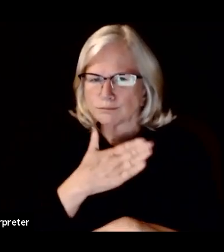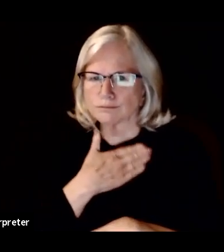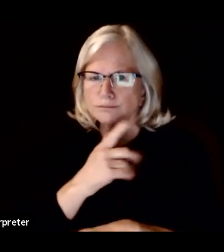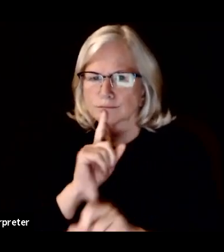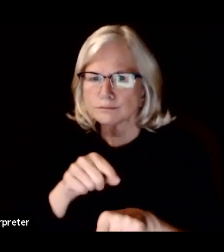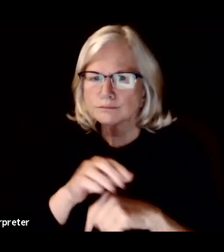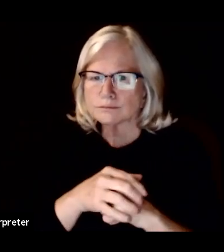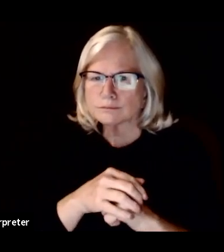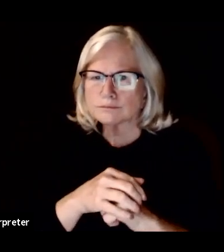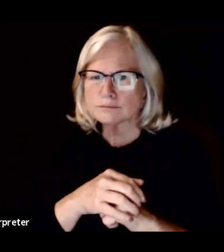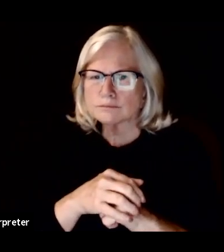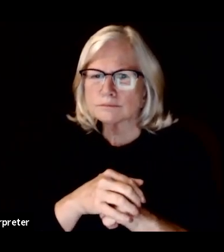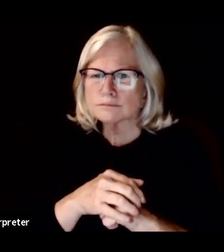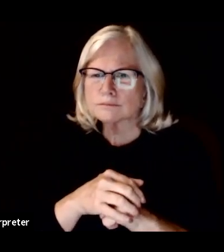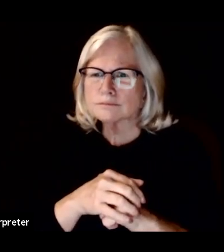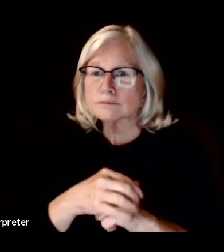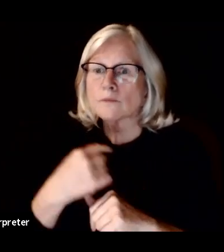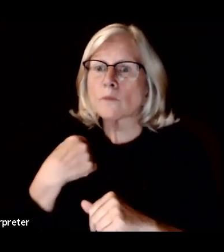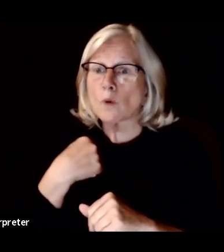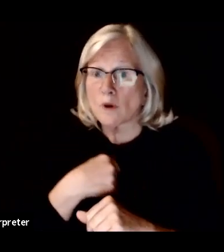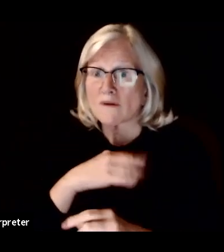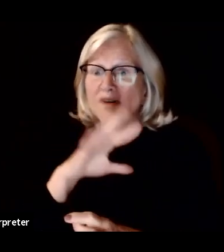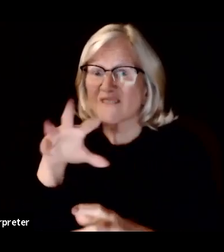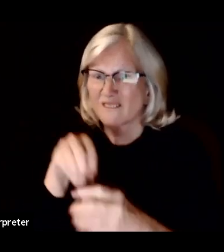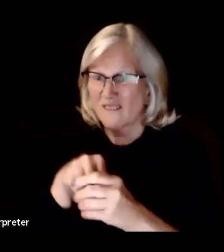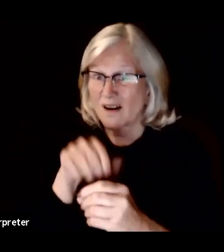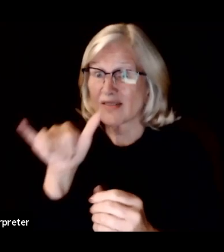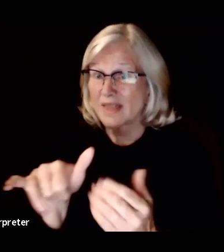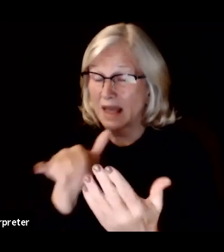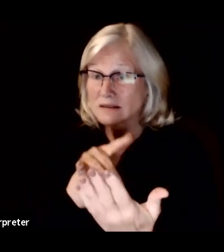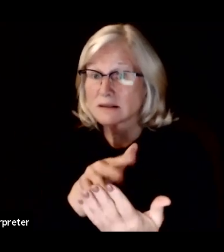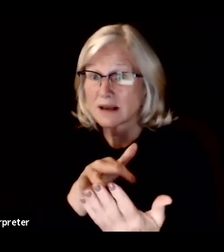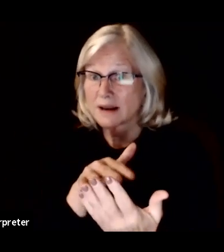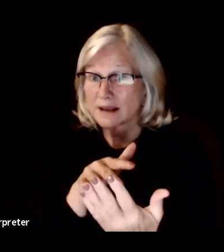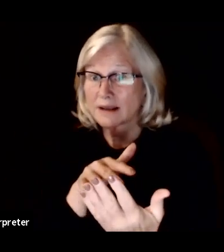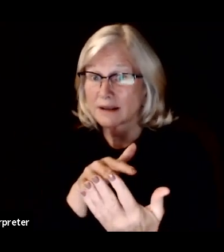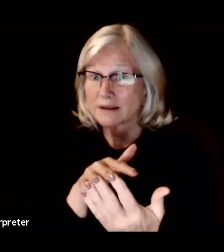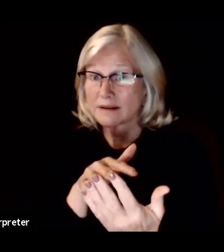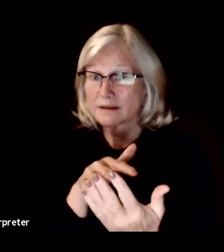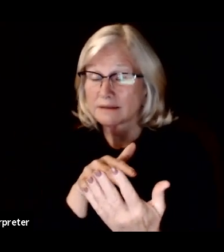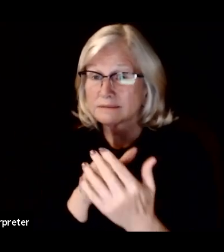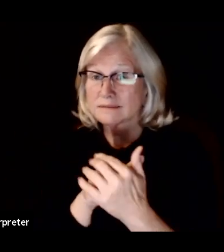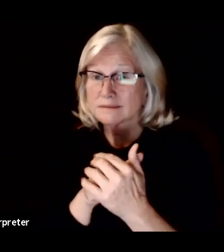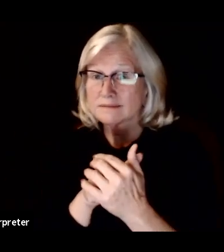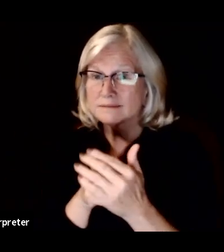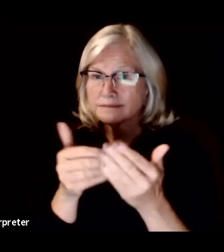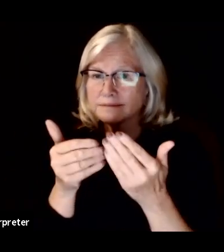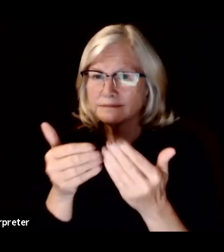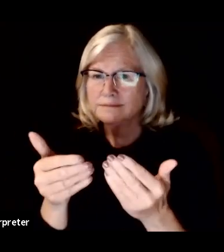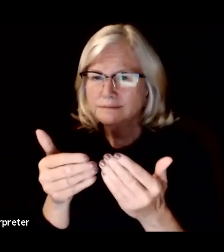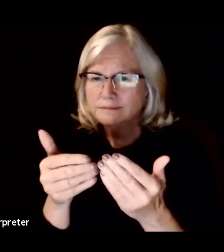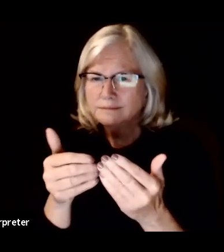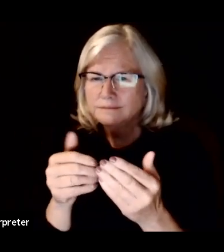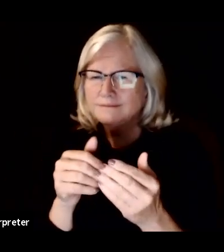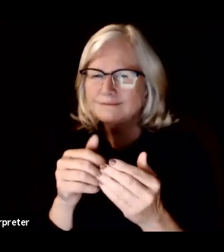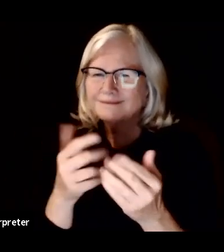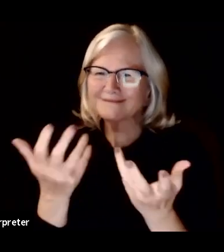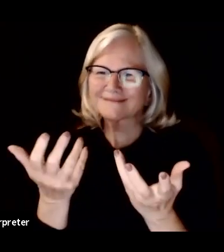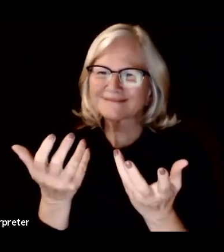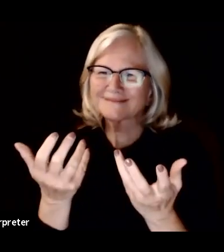participated in that study. It's part of COVID-net. But go ahead. please. Well, I was just going to say that we do